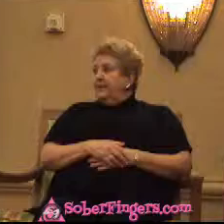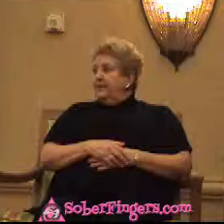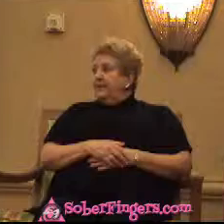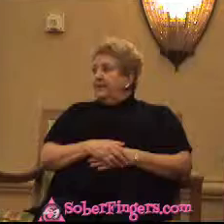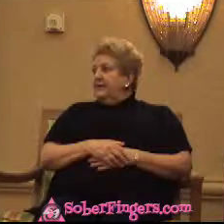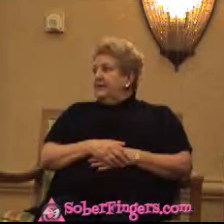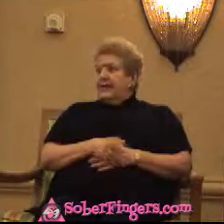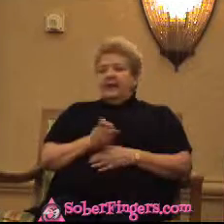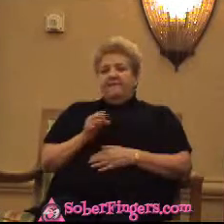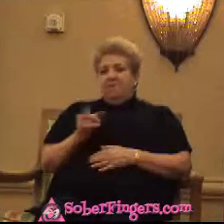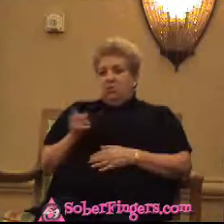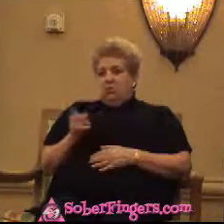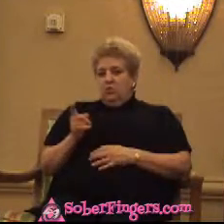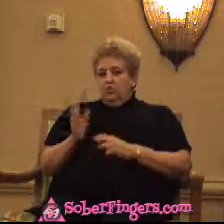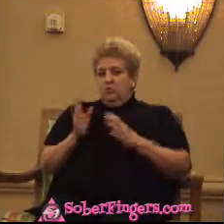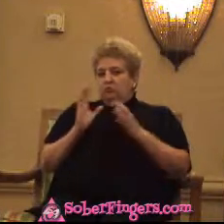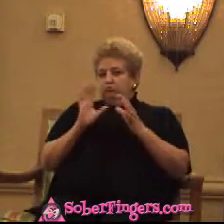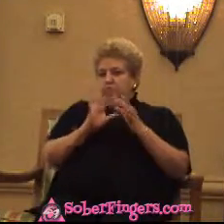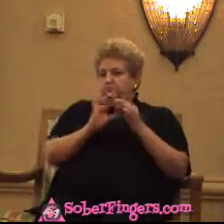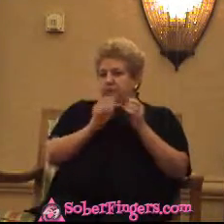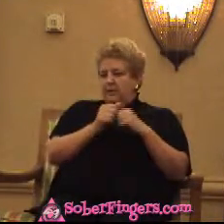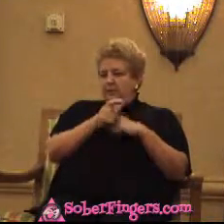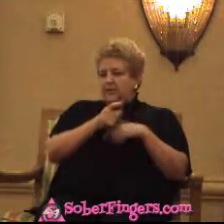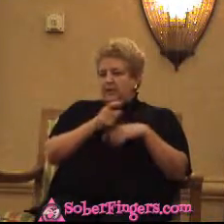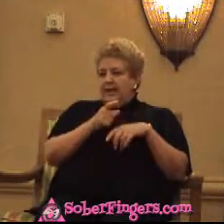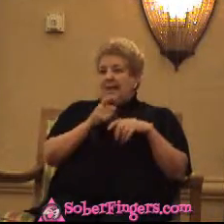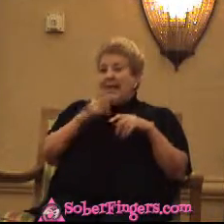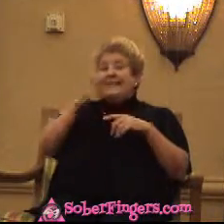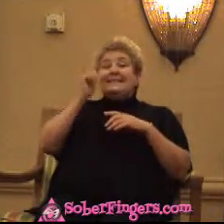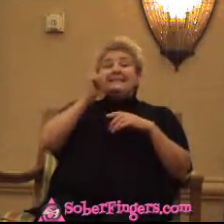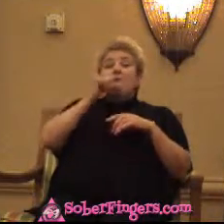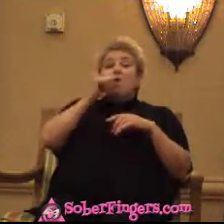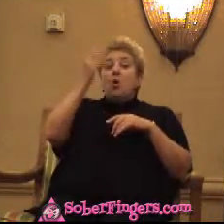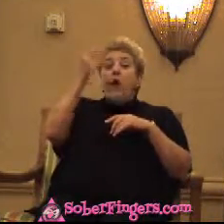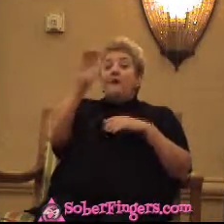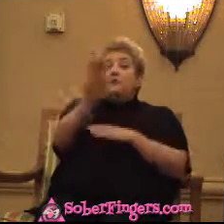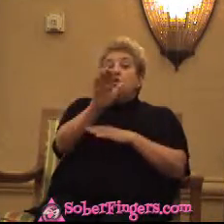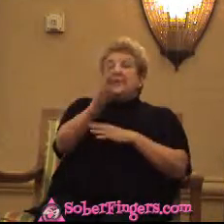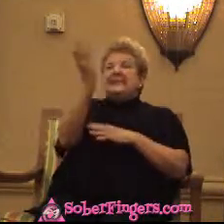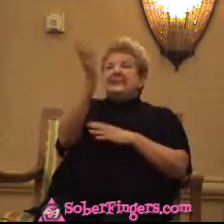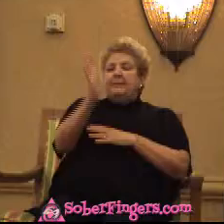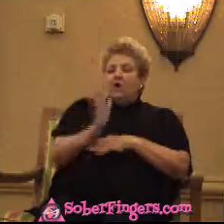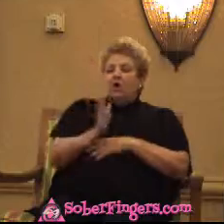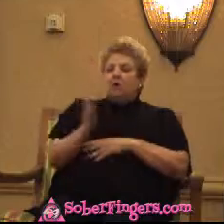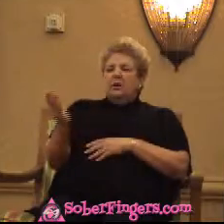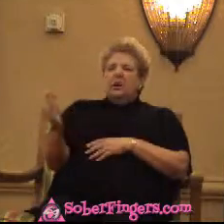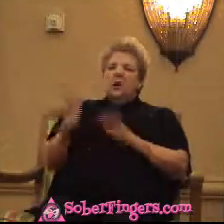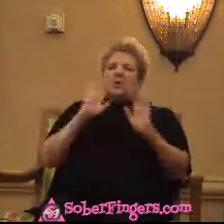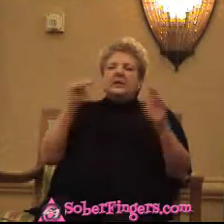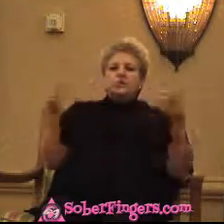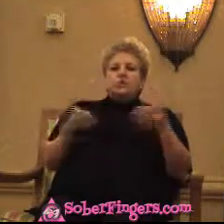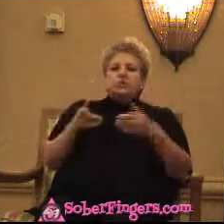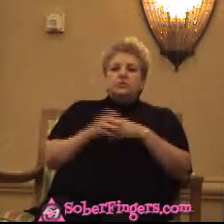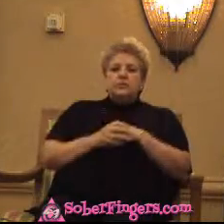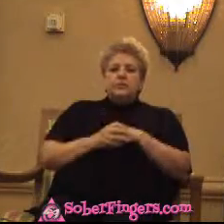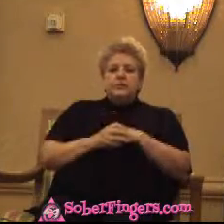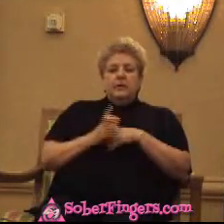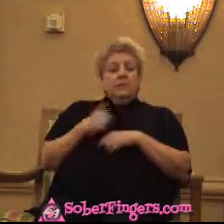with him, I think you'll be fine. Anyway, he said, he's speaking tomorrow afternoon. Let's go listen to him. I'll introduce you to him. So I went and I met him, and I met